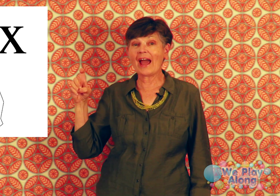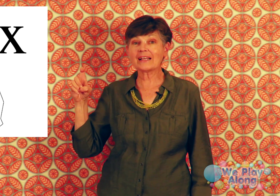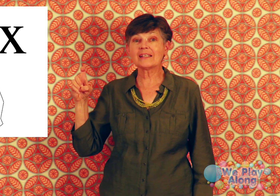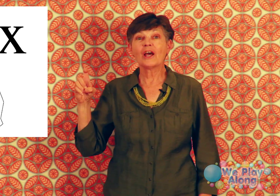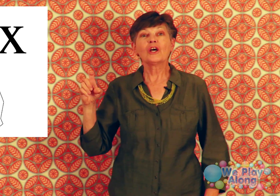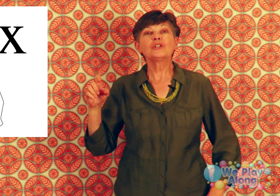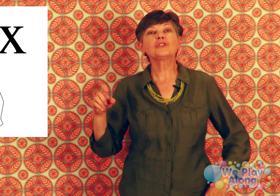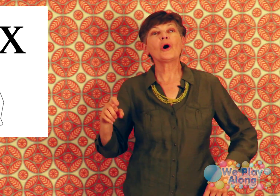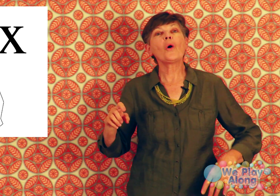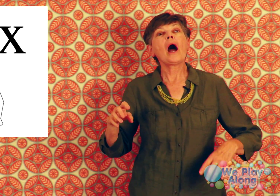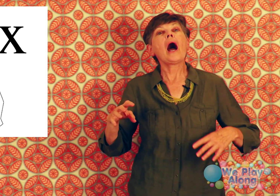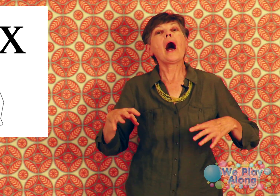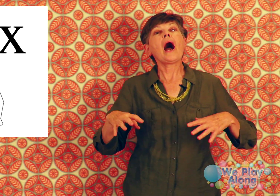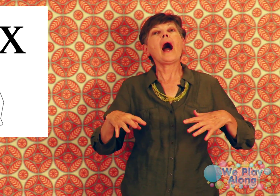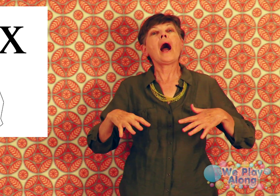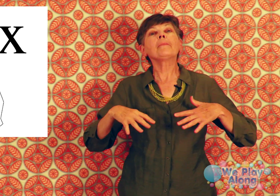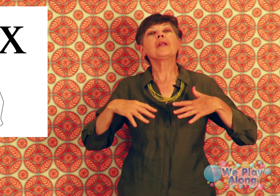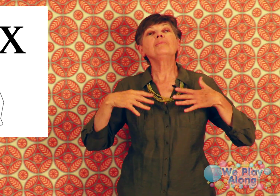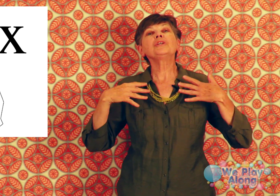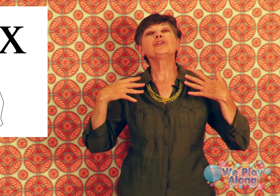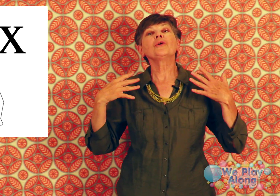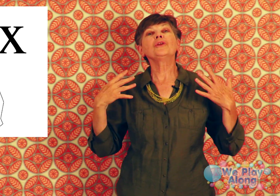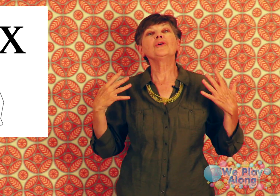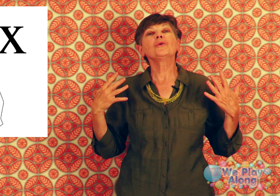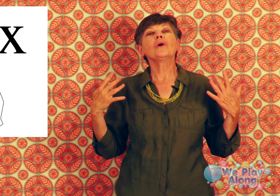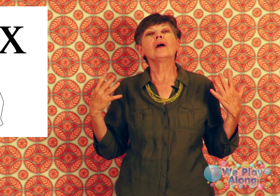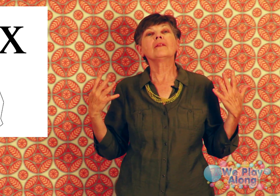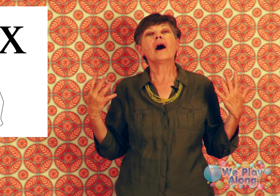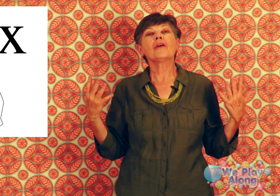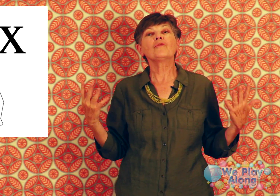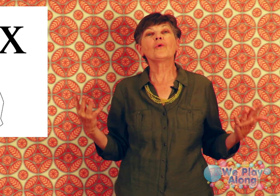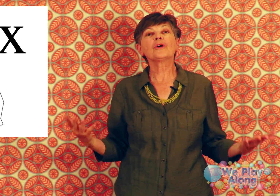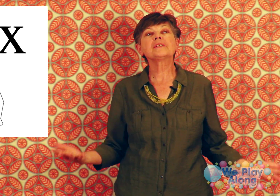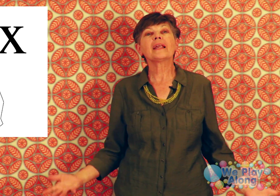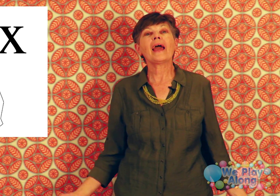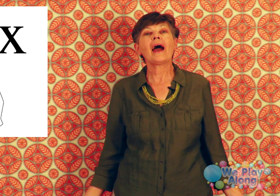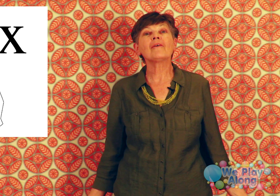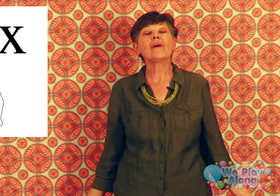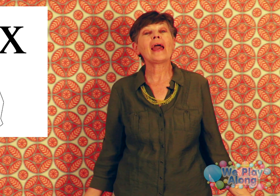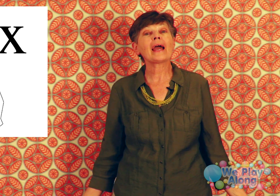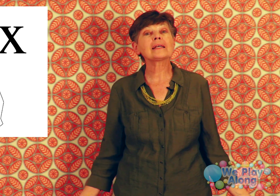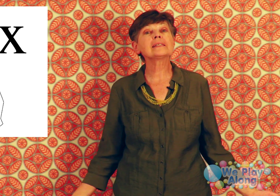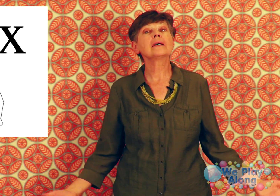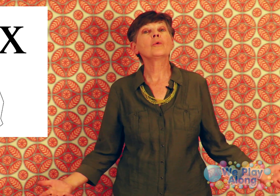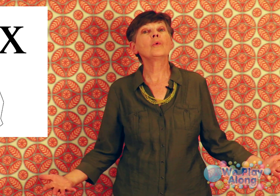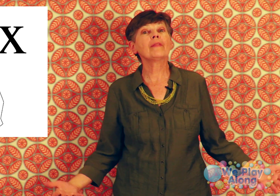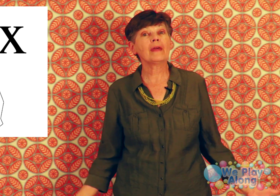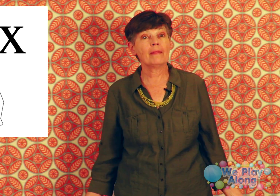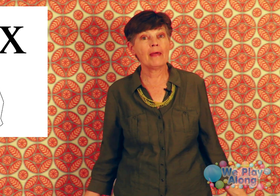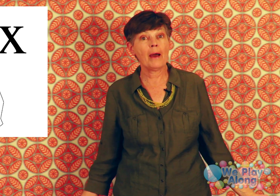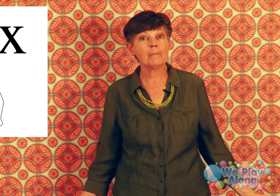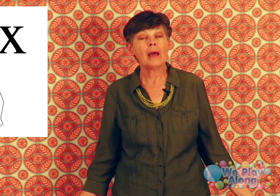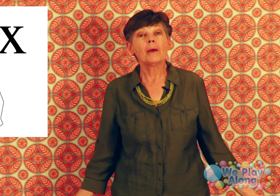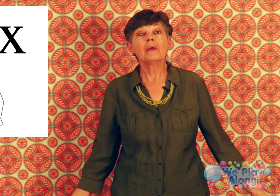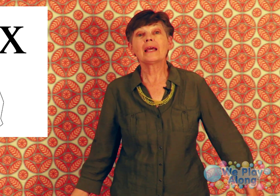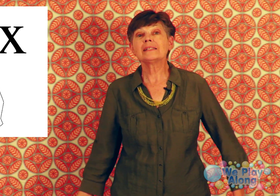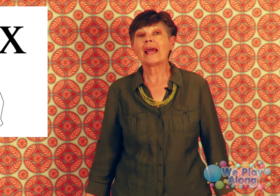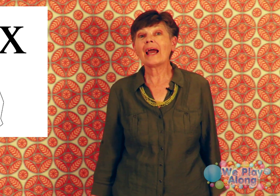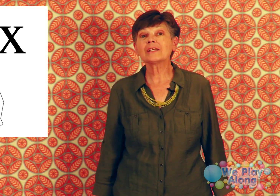X. So I'm going to be showing you a lot of words that have X within them, because X